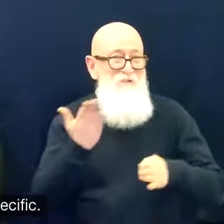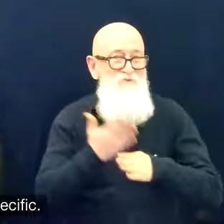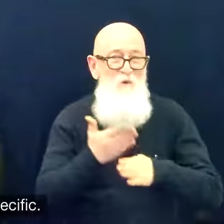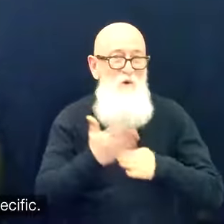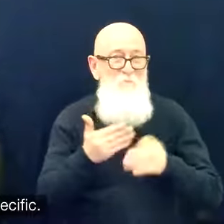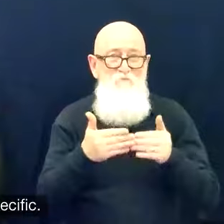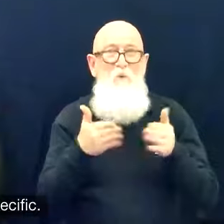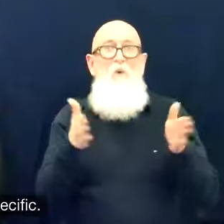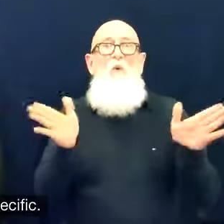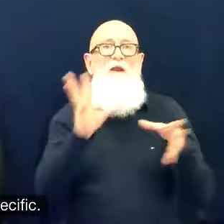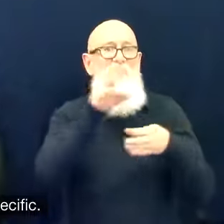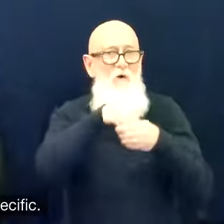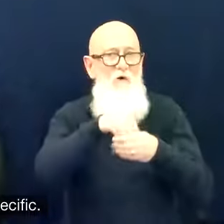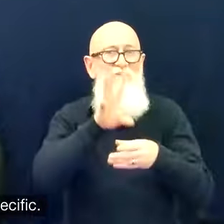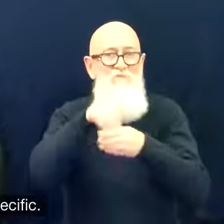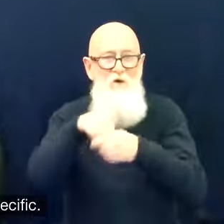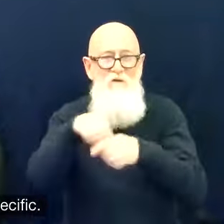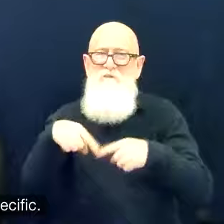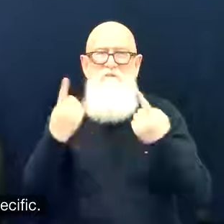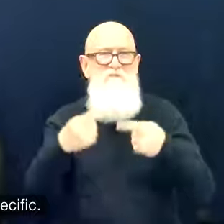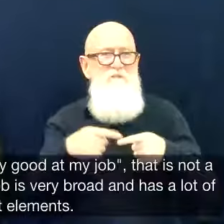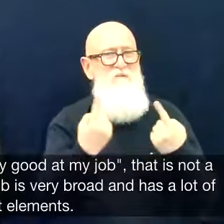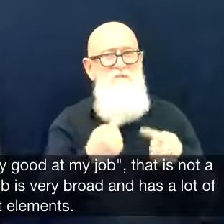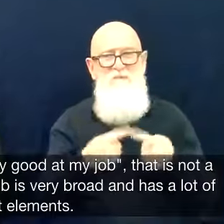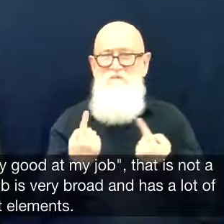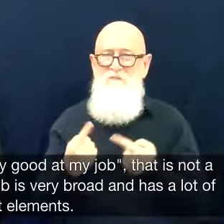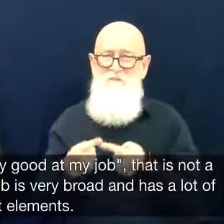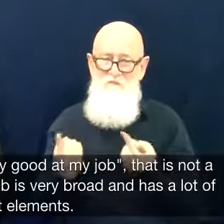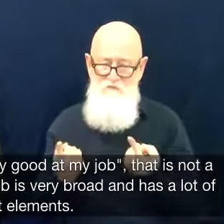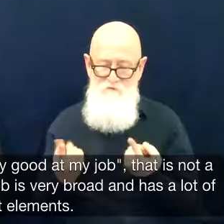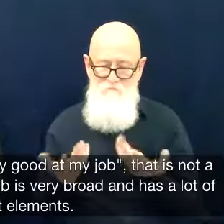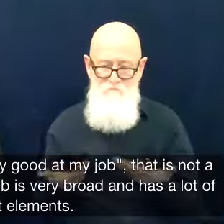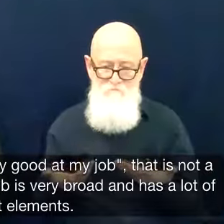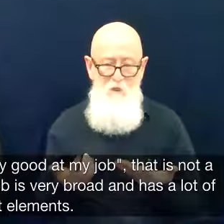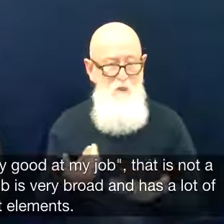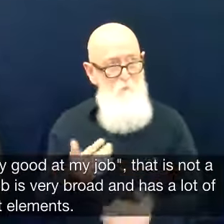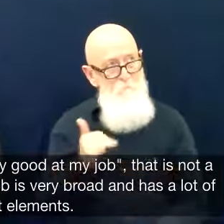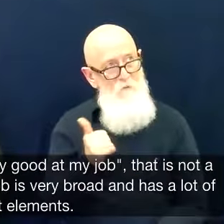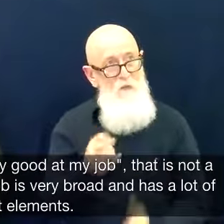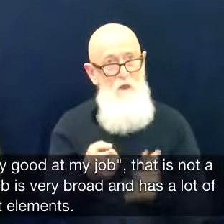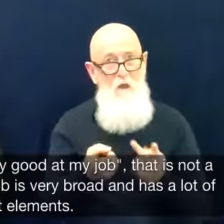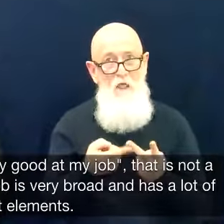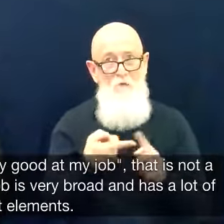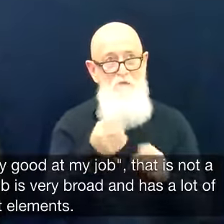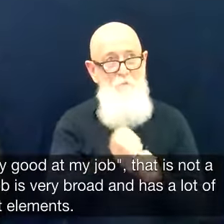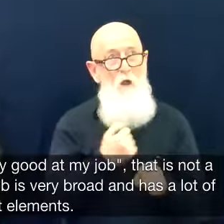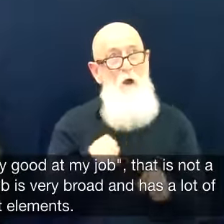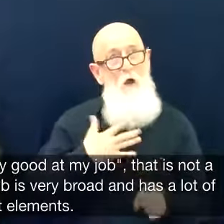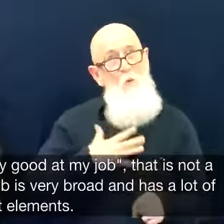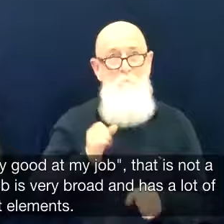very broad and has a lot of different elements. Or I want to make new